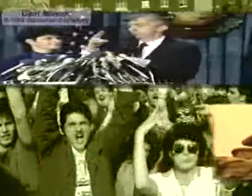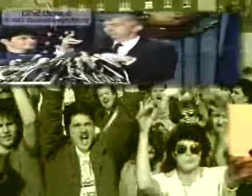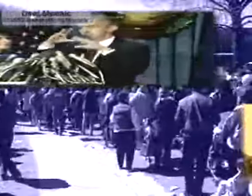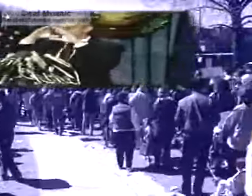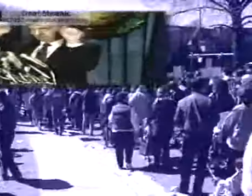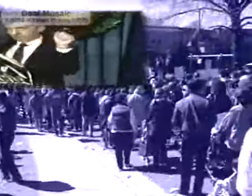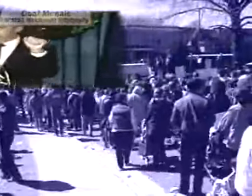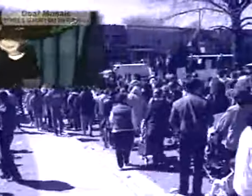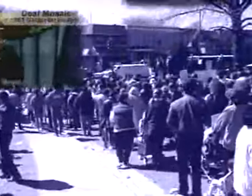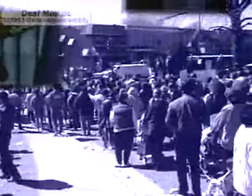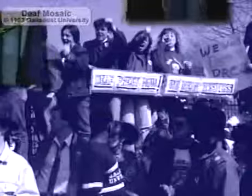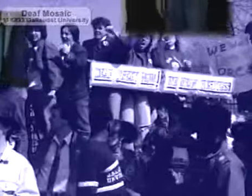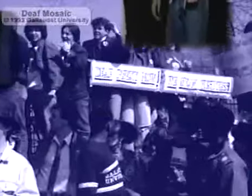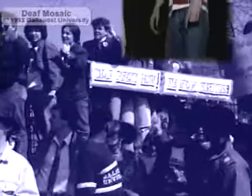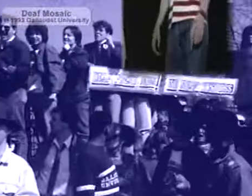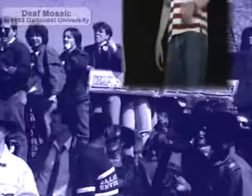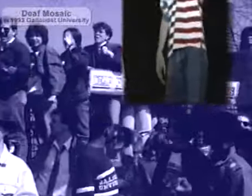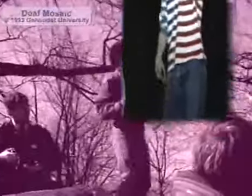7th President Supply.